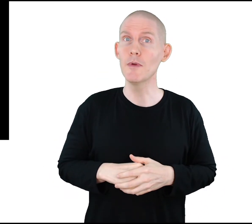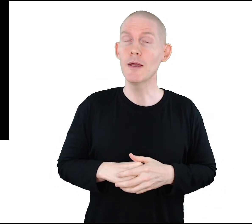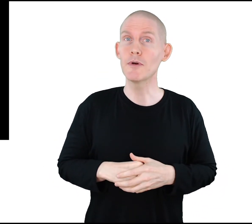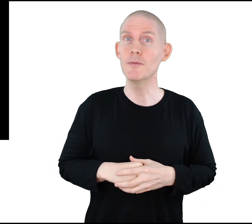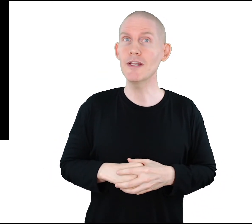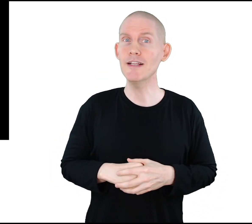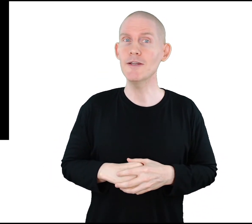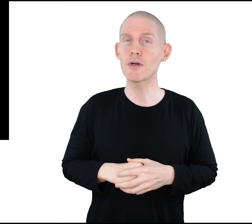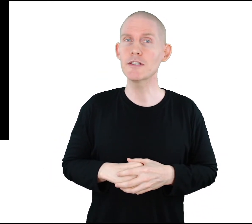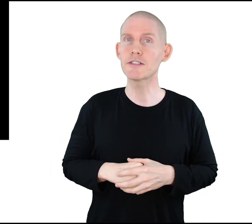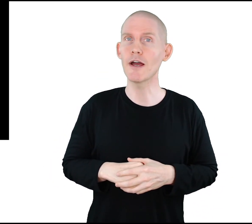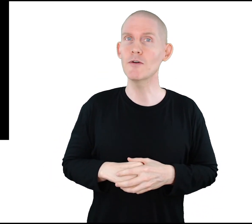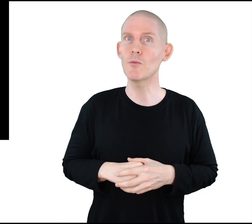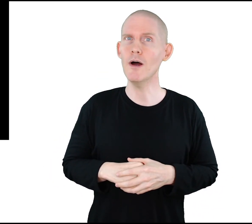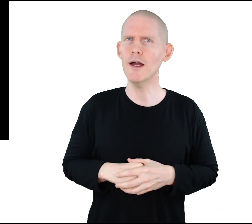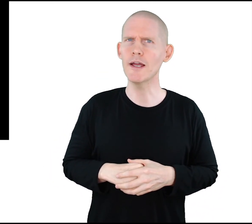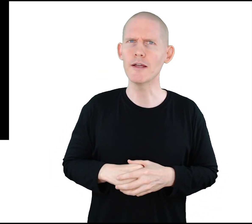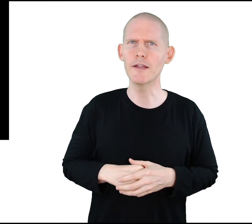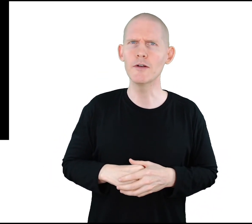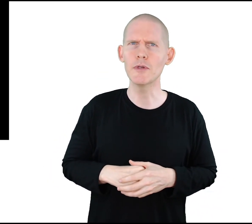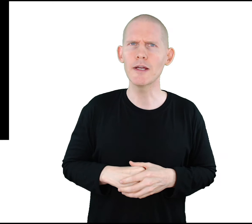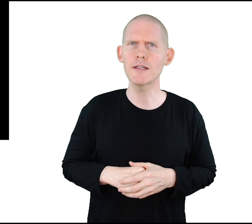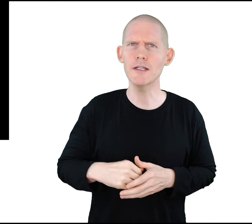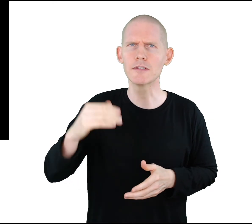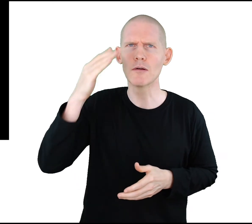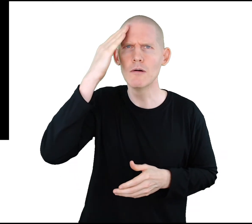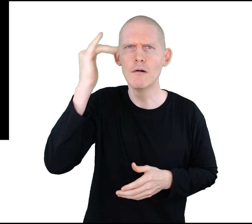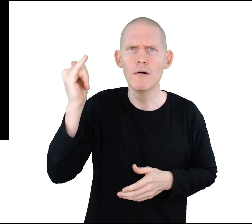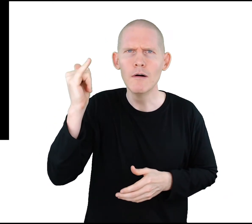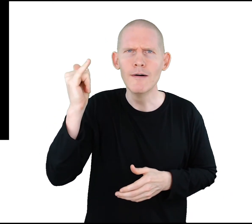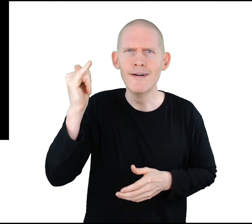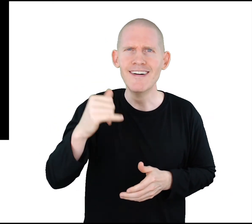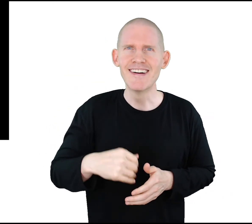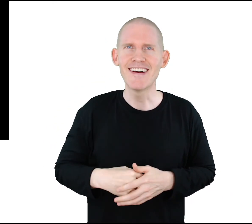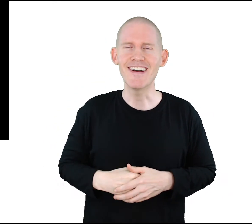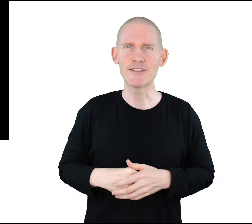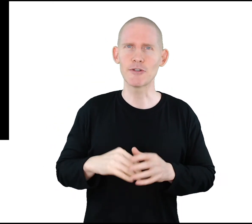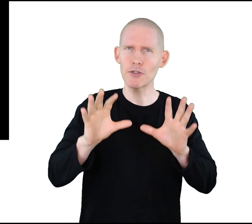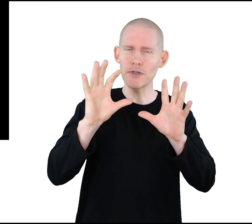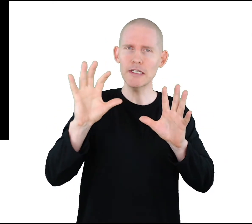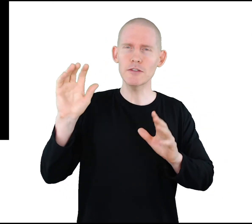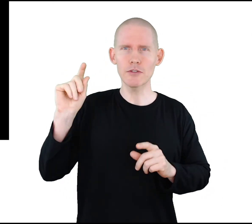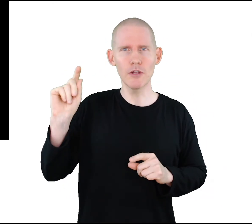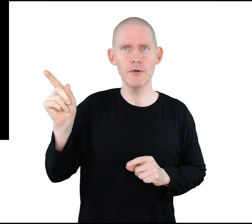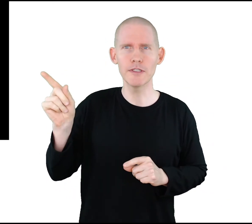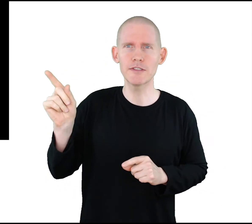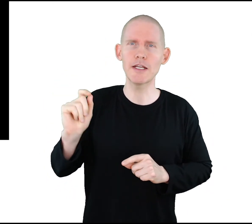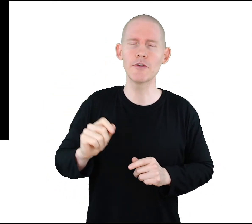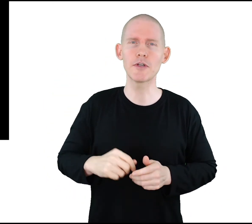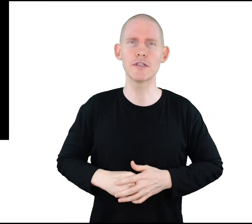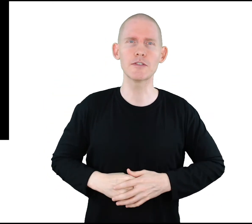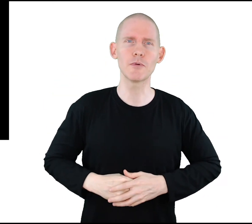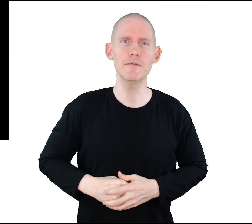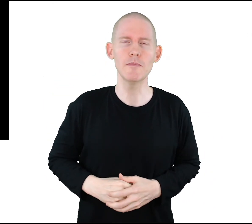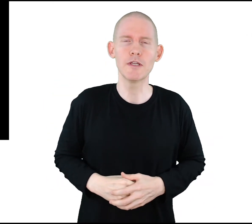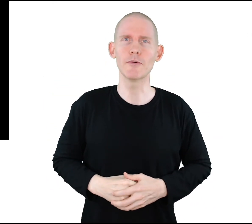But immediately we're going to sign why, and then it'll be like this. All right, so let's go nice and slow and let's take a look at this one. Here we